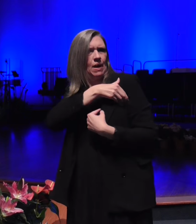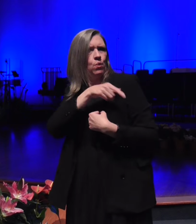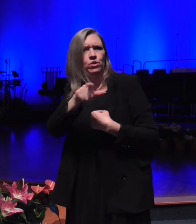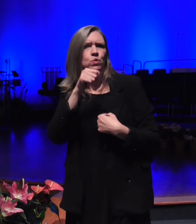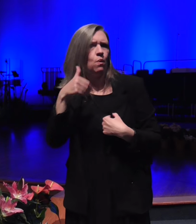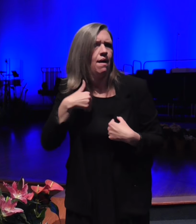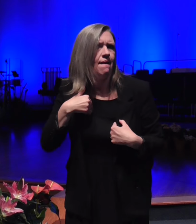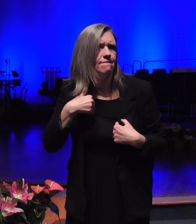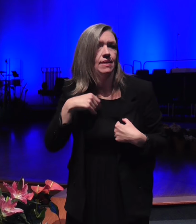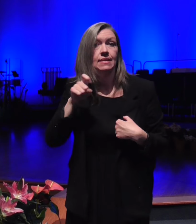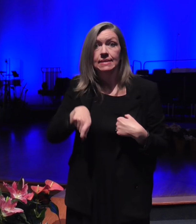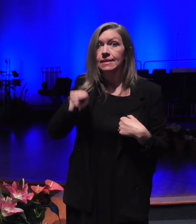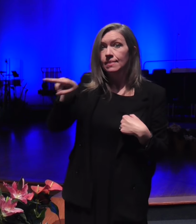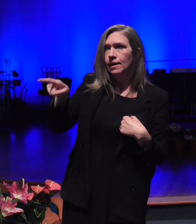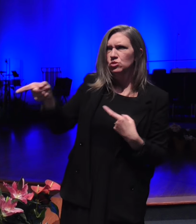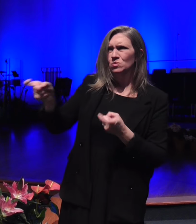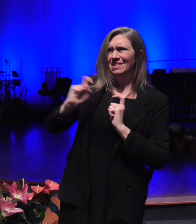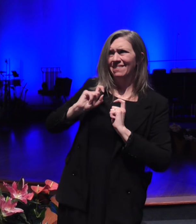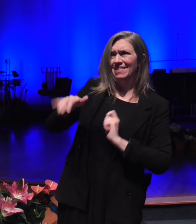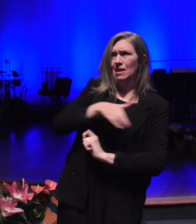to give it to you, run.